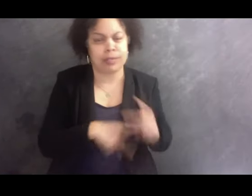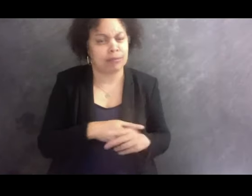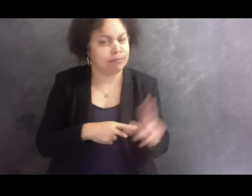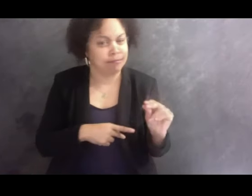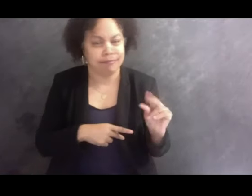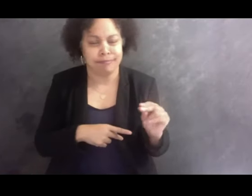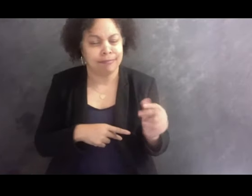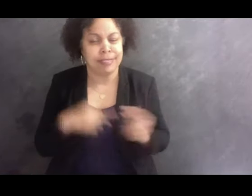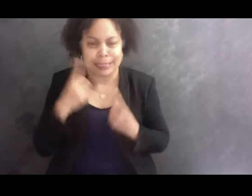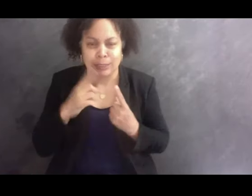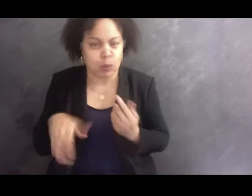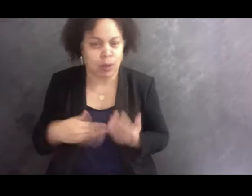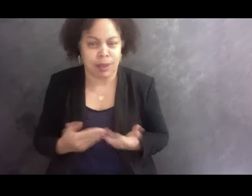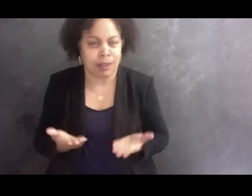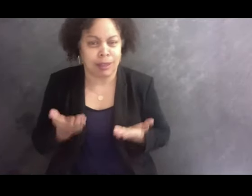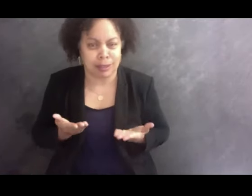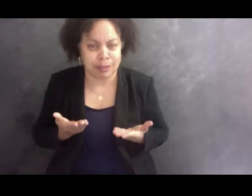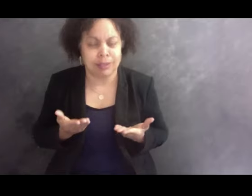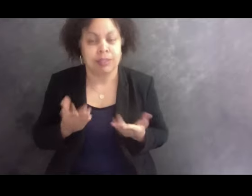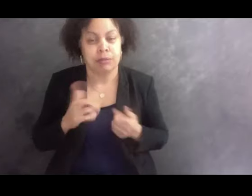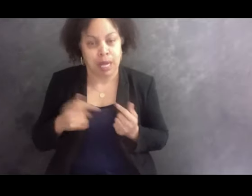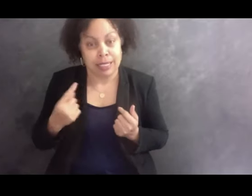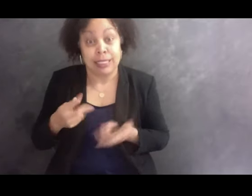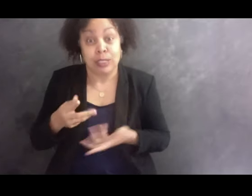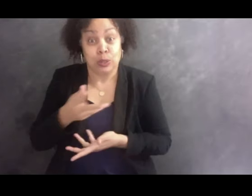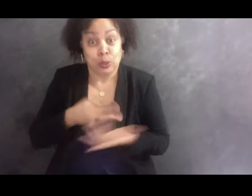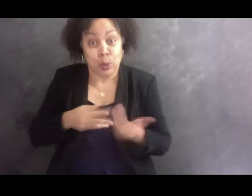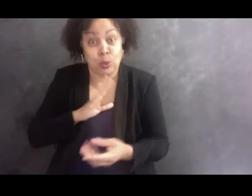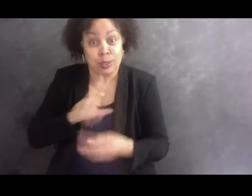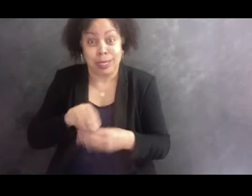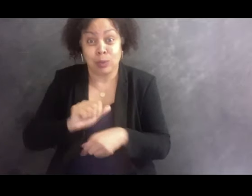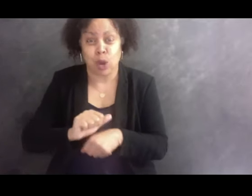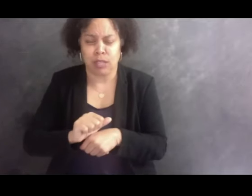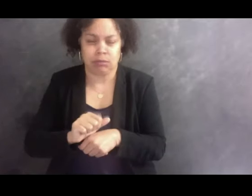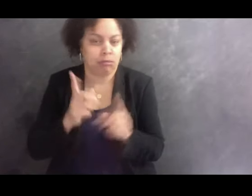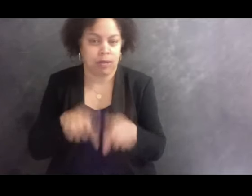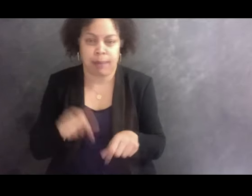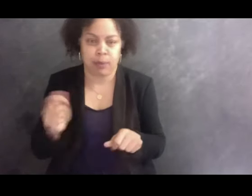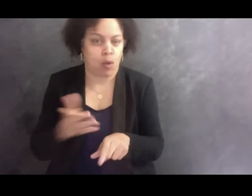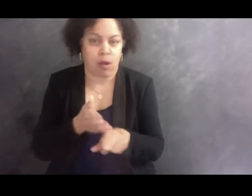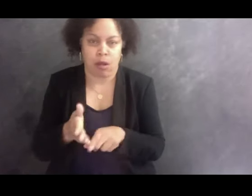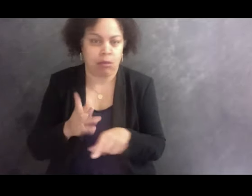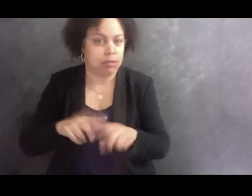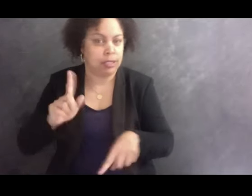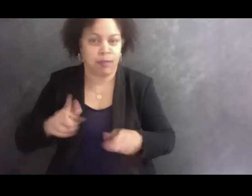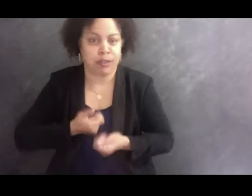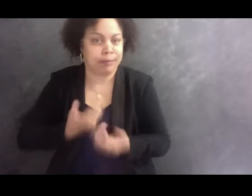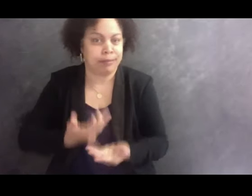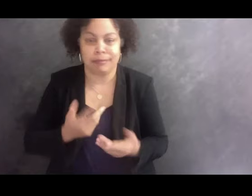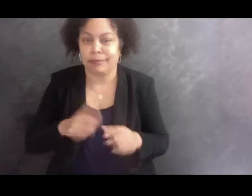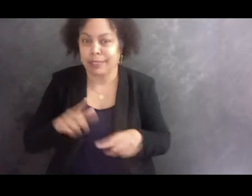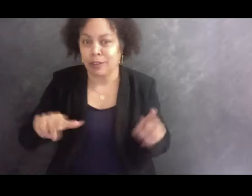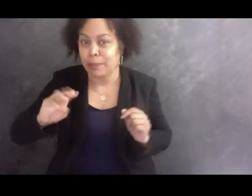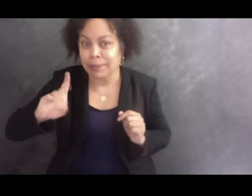socially engaged work takes place in every single discipline and can take place through a variety of media.